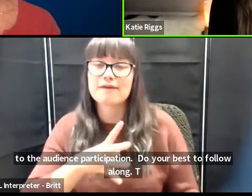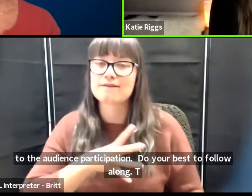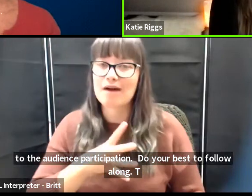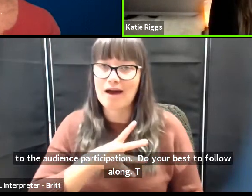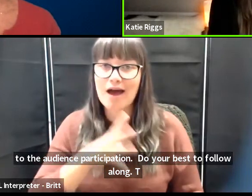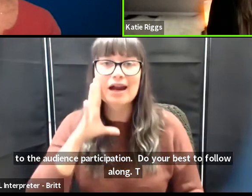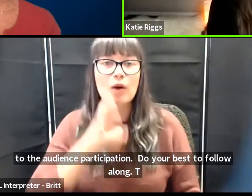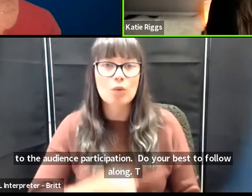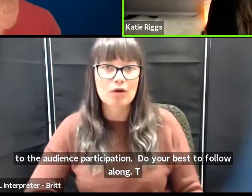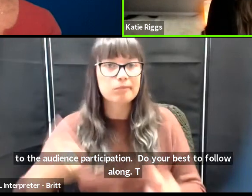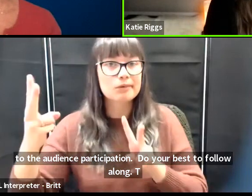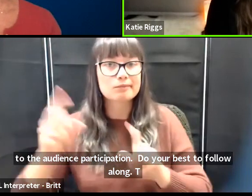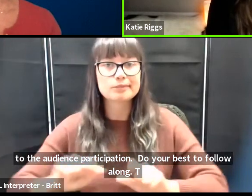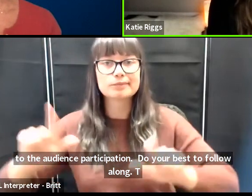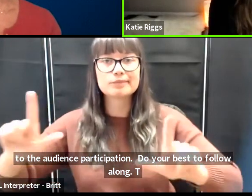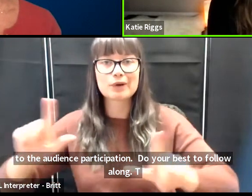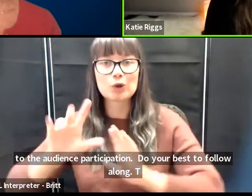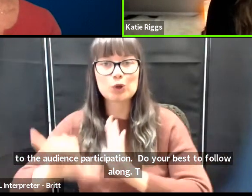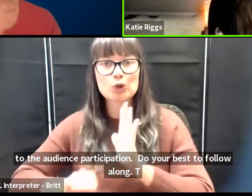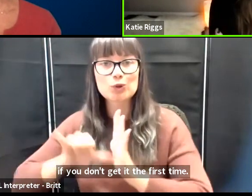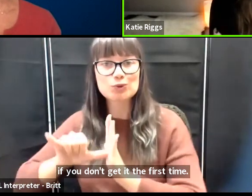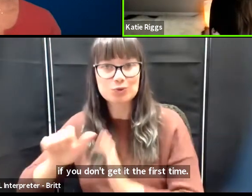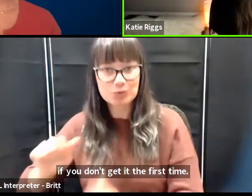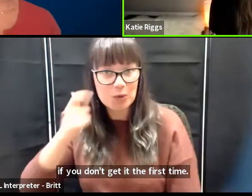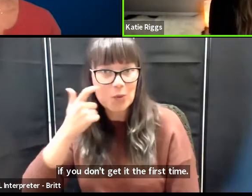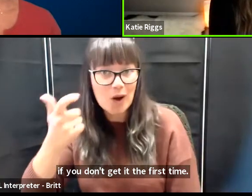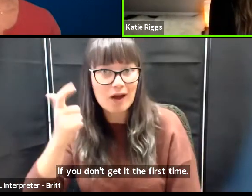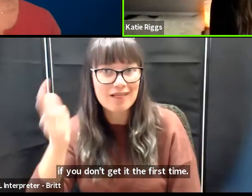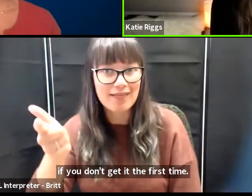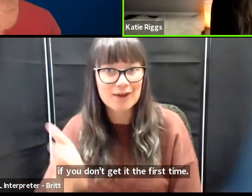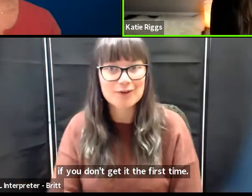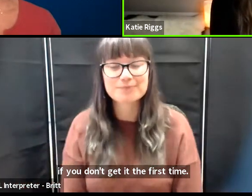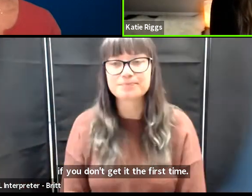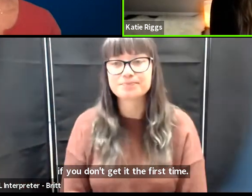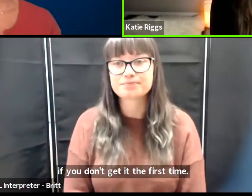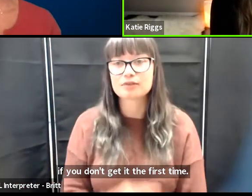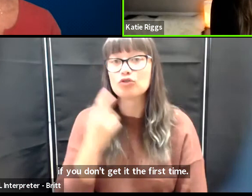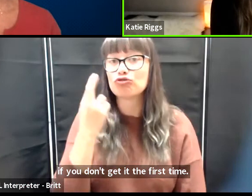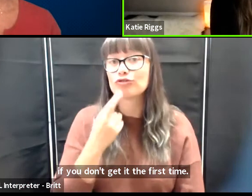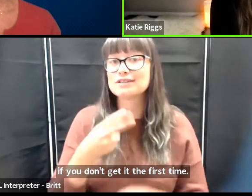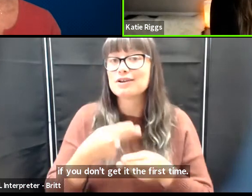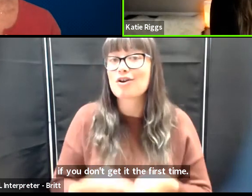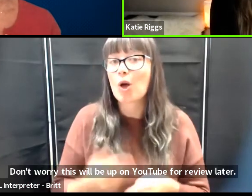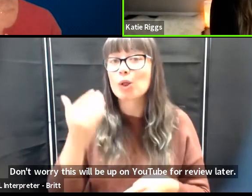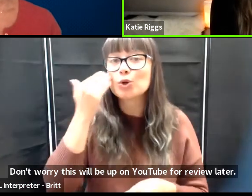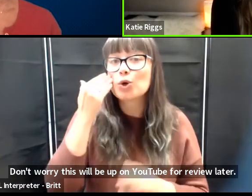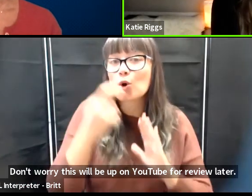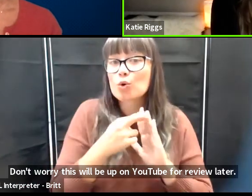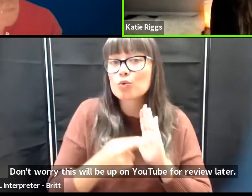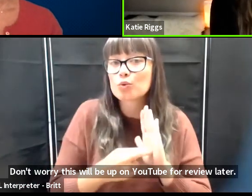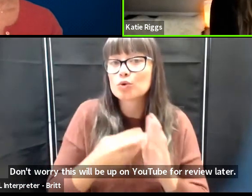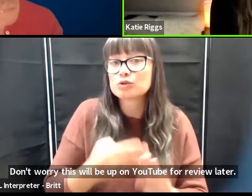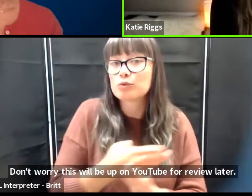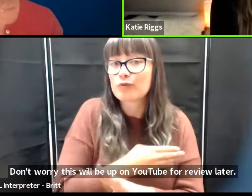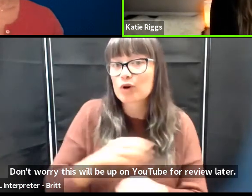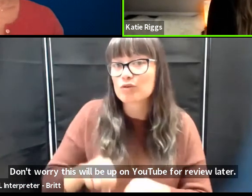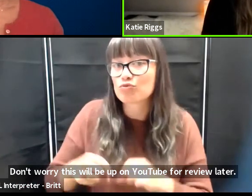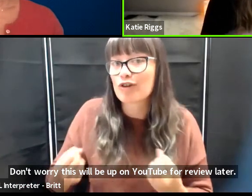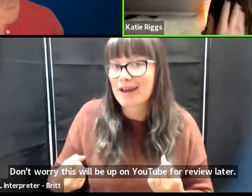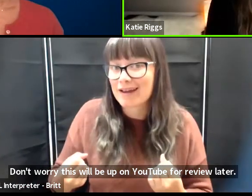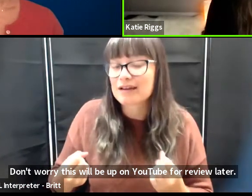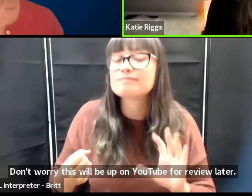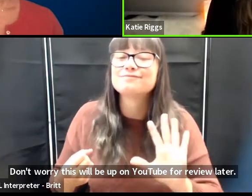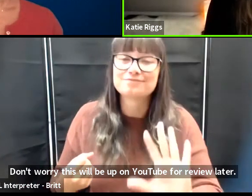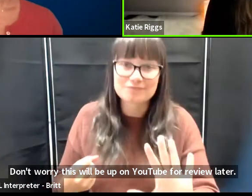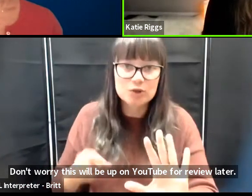up on YouTube for review later. The reason I call this Know the Rules Before You Break Them course is because we must